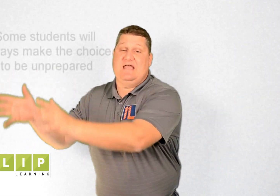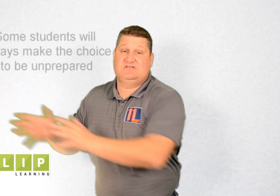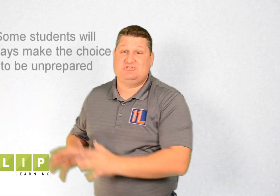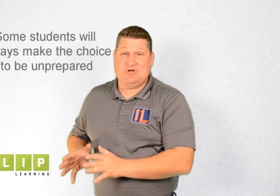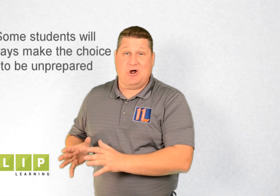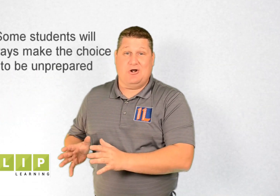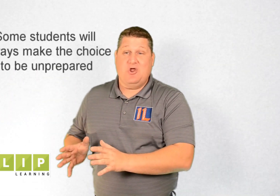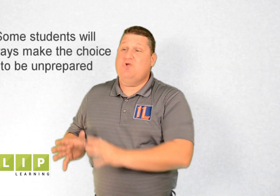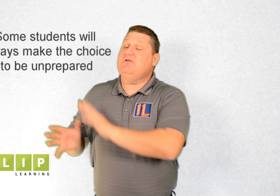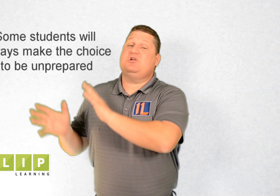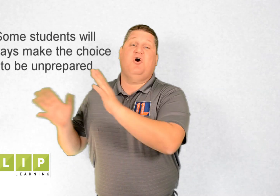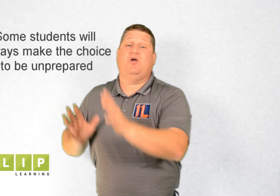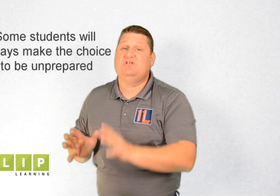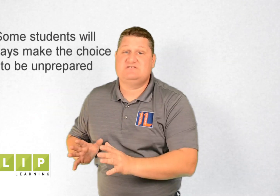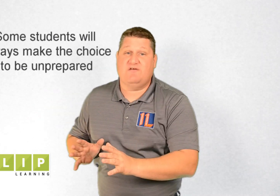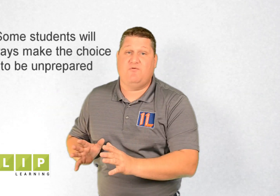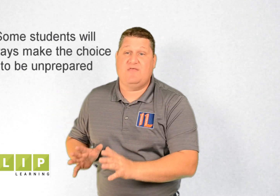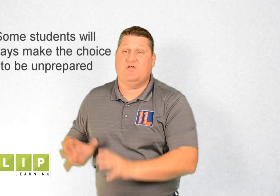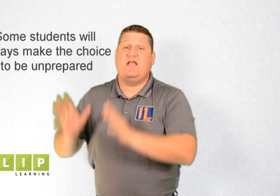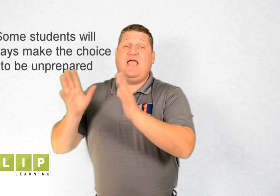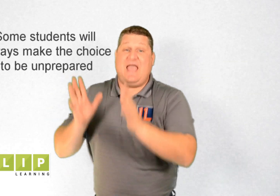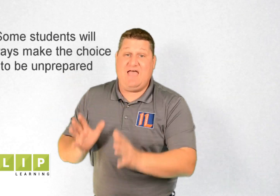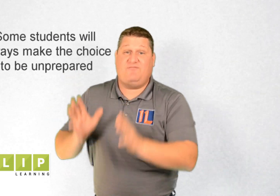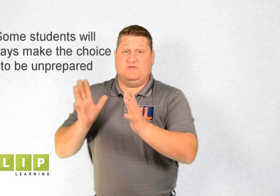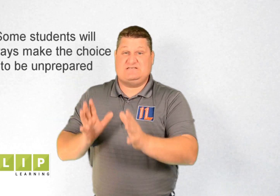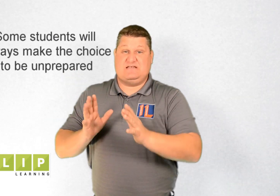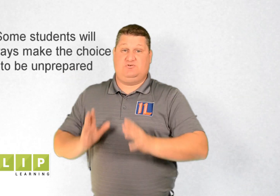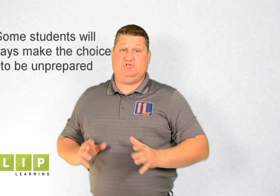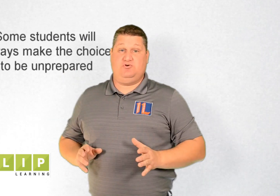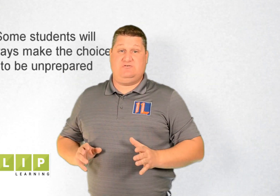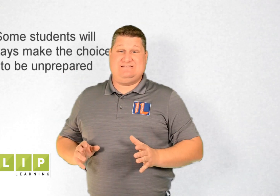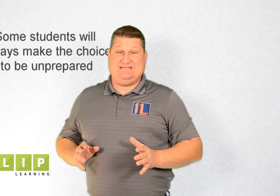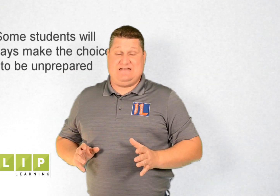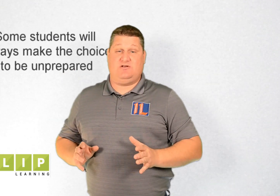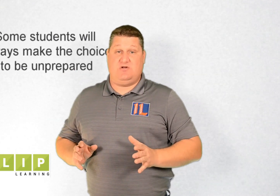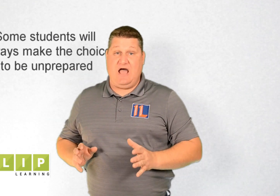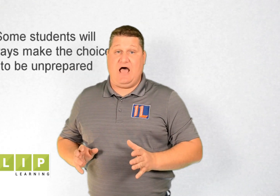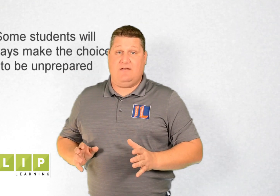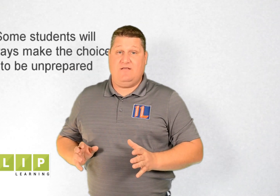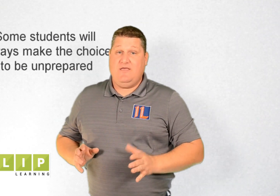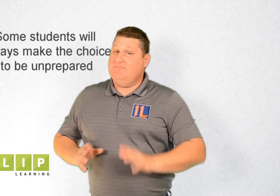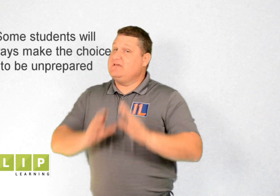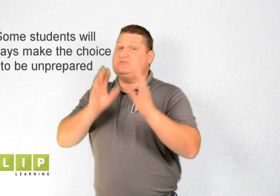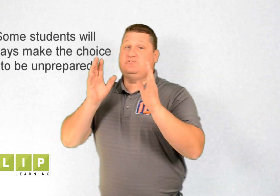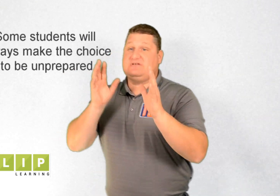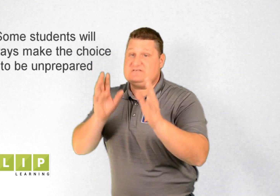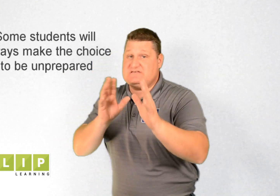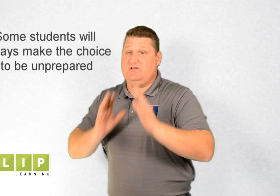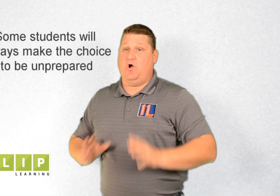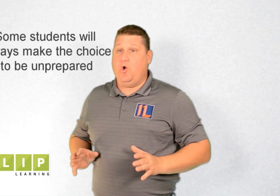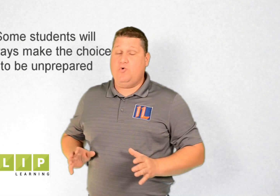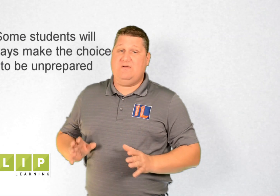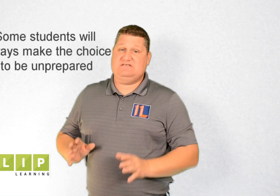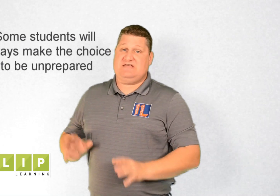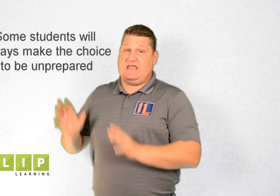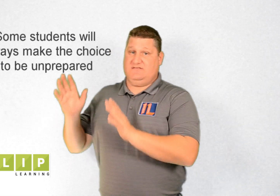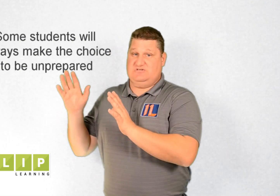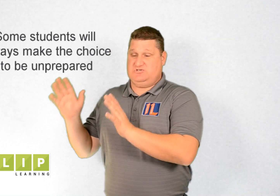head start, regardless of whether every single student did it or not. Because you can still always take the